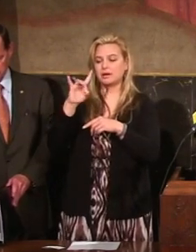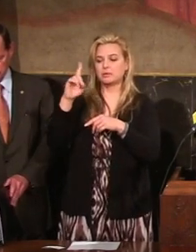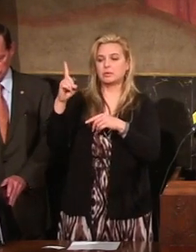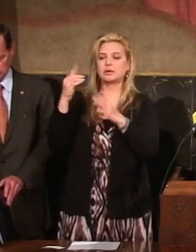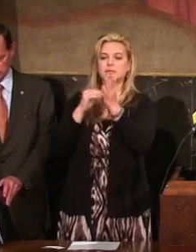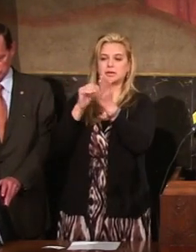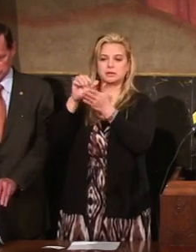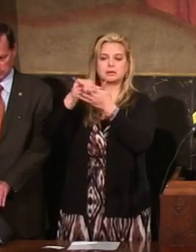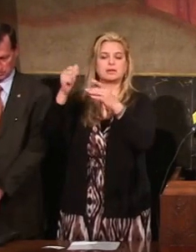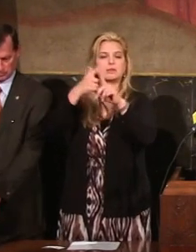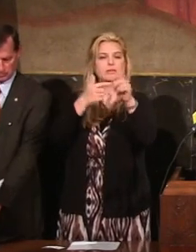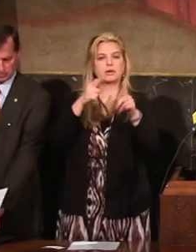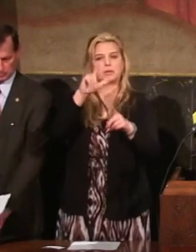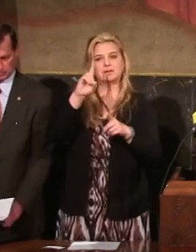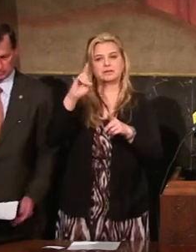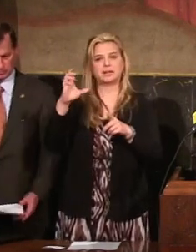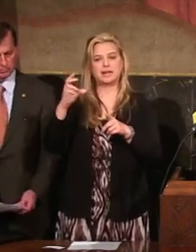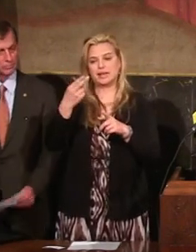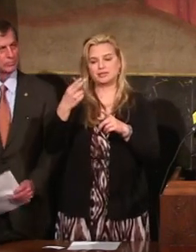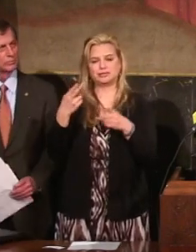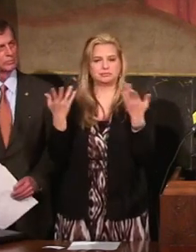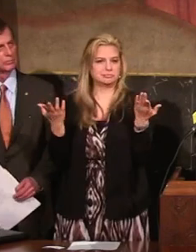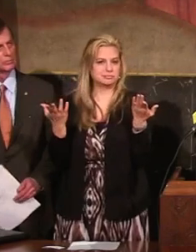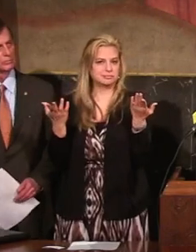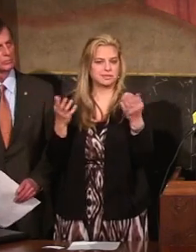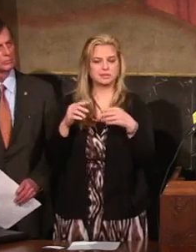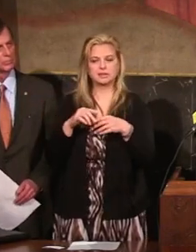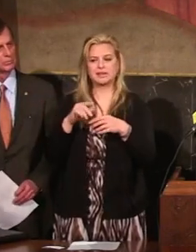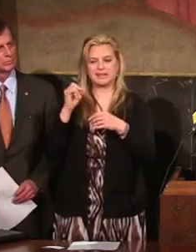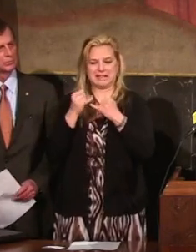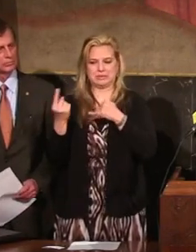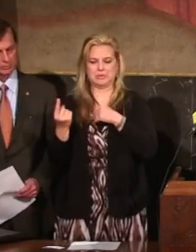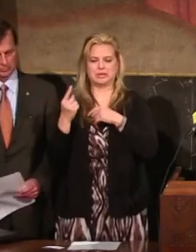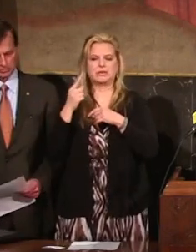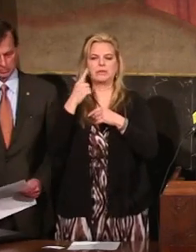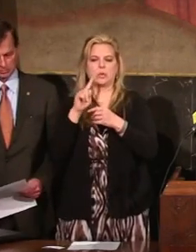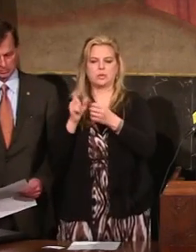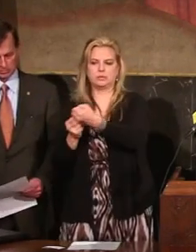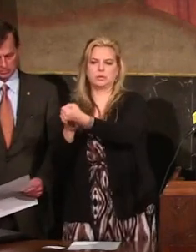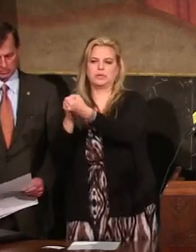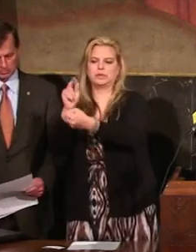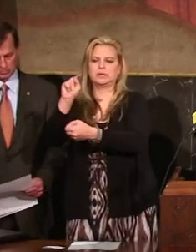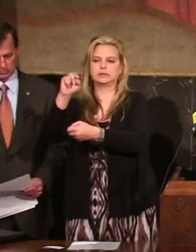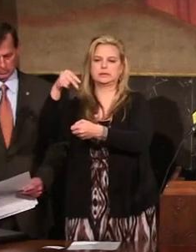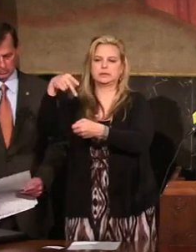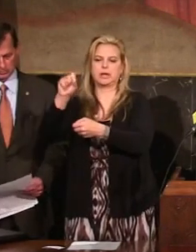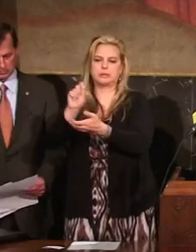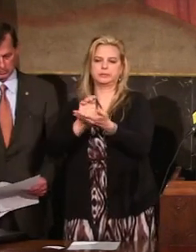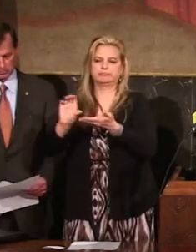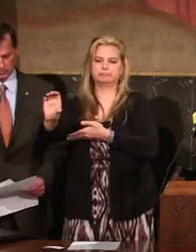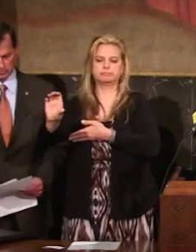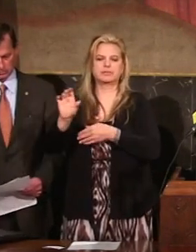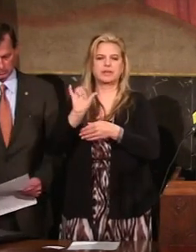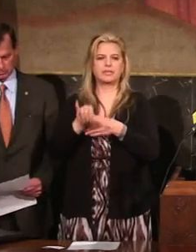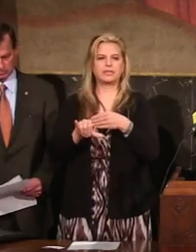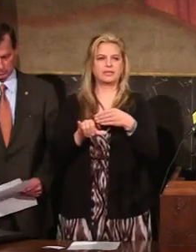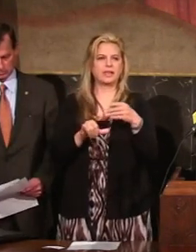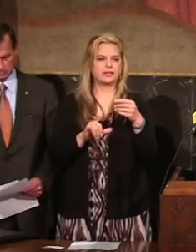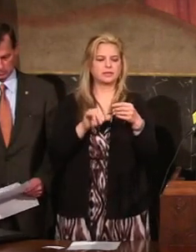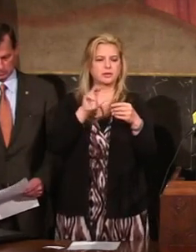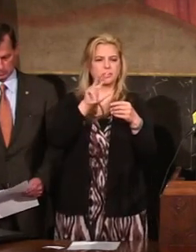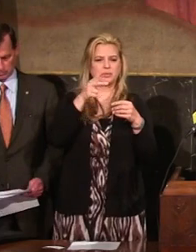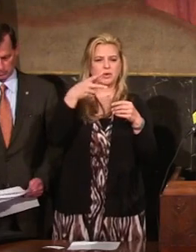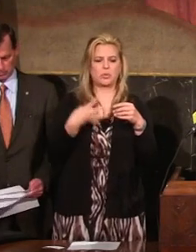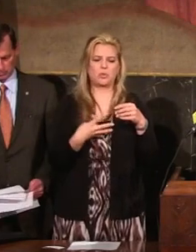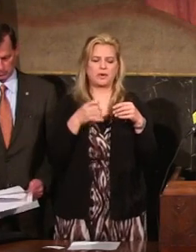million from LDH, the latter specifically to fully fund TOPS. This is a minimum of $750 million